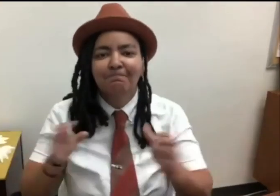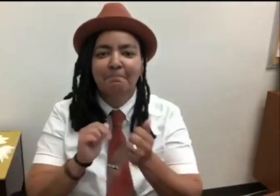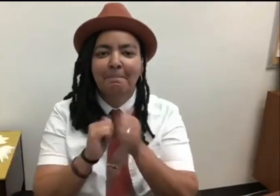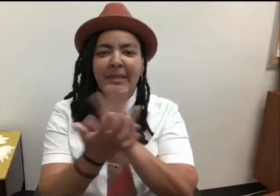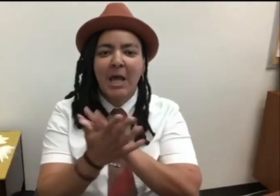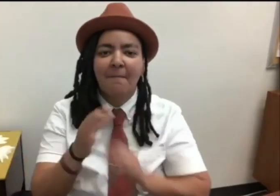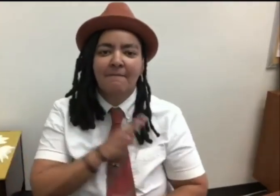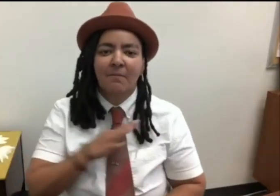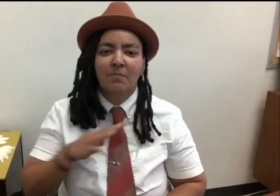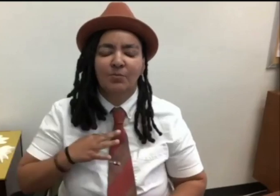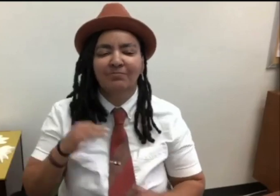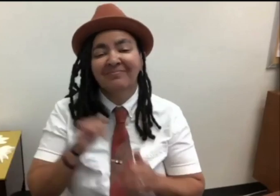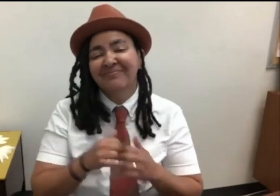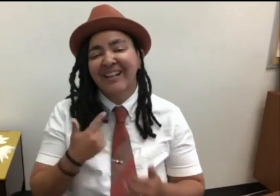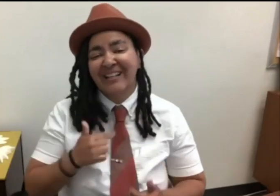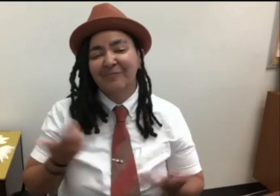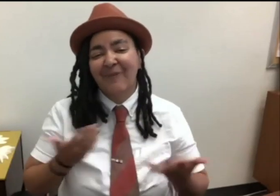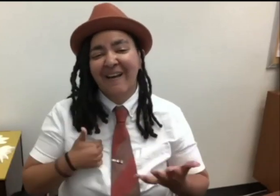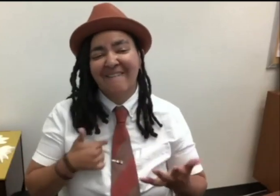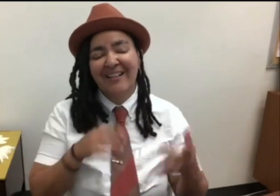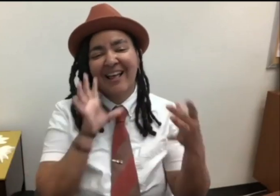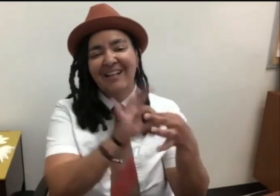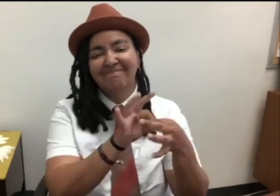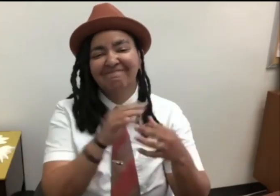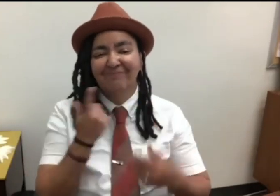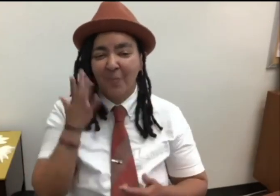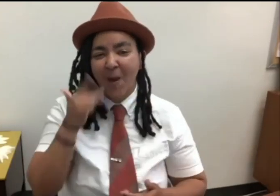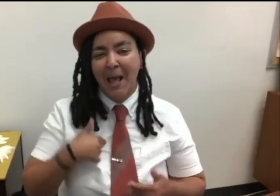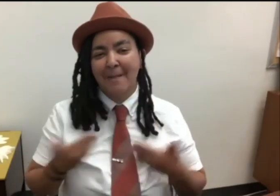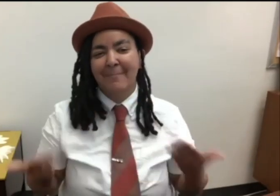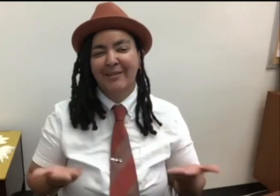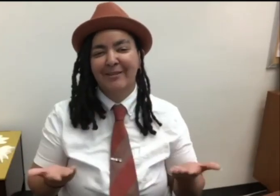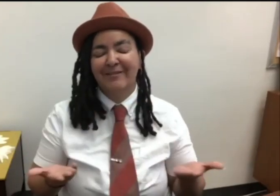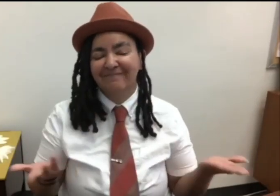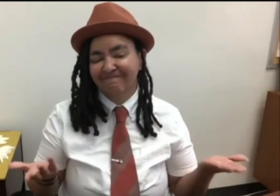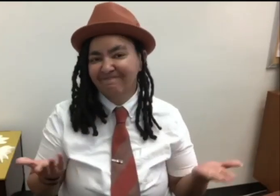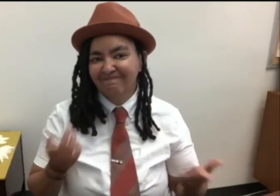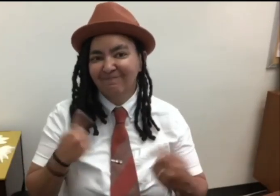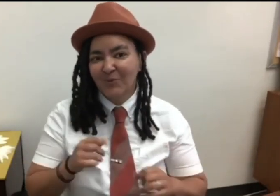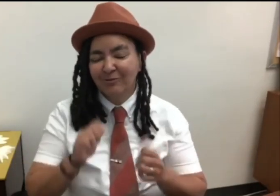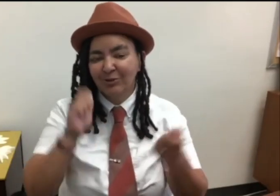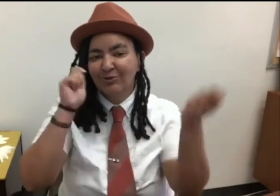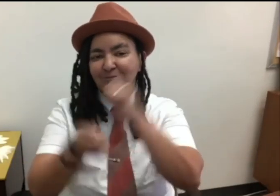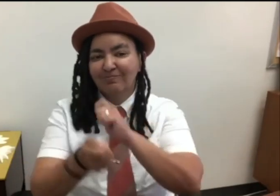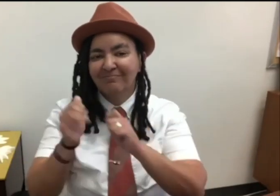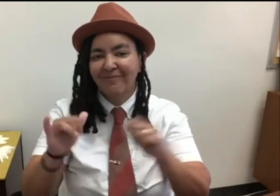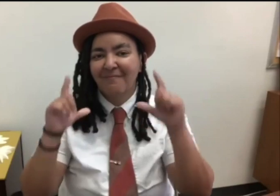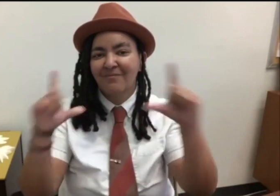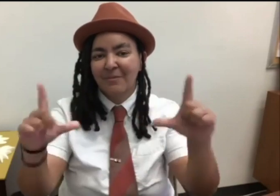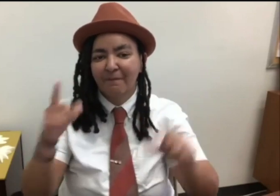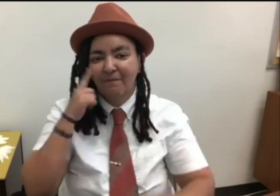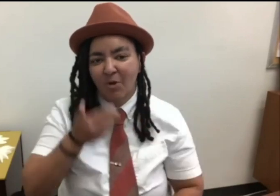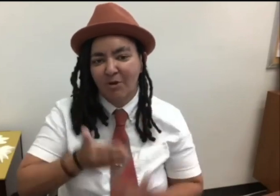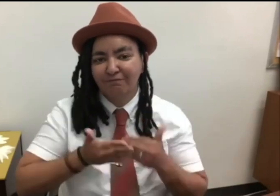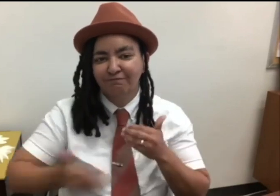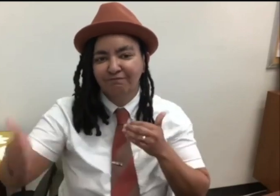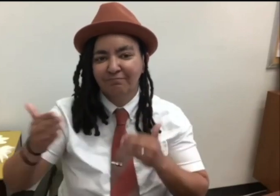represented, but they weren't. And that had them to choose to become doctors and